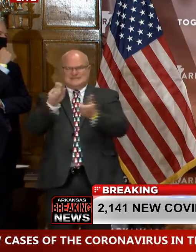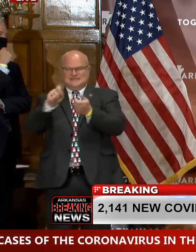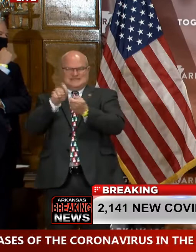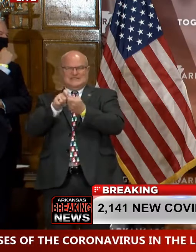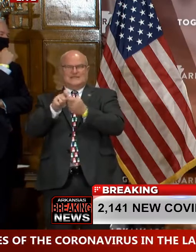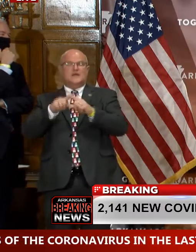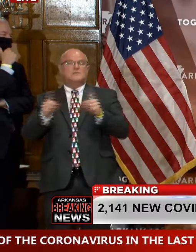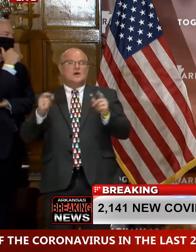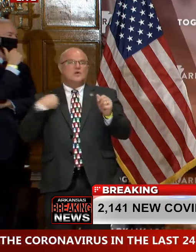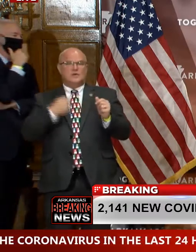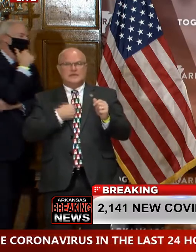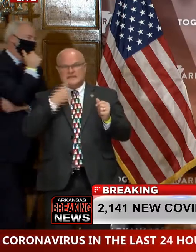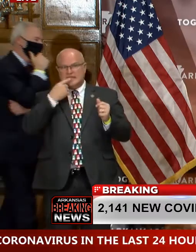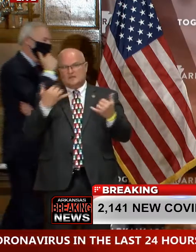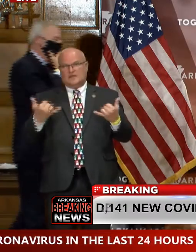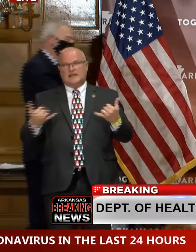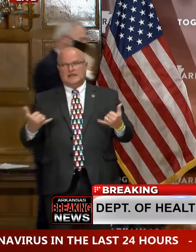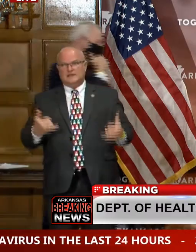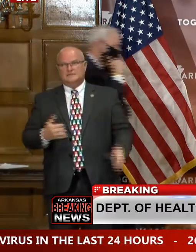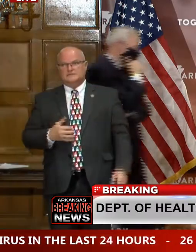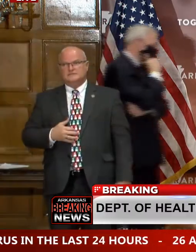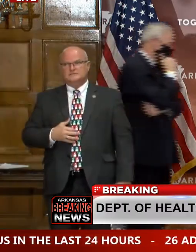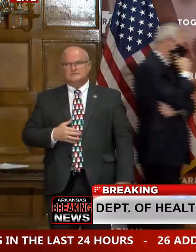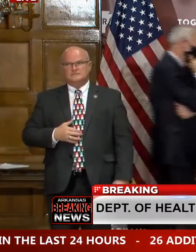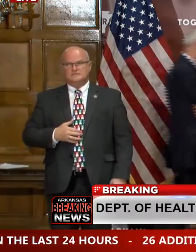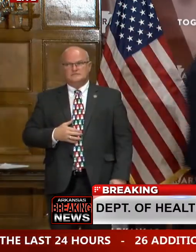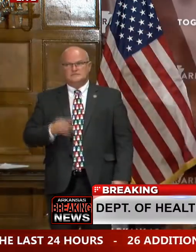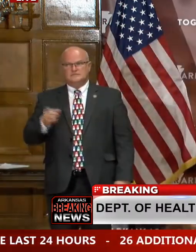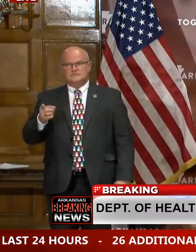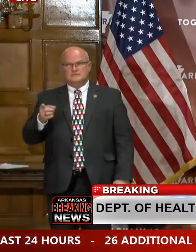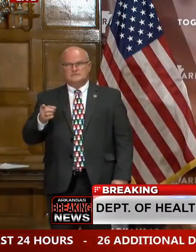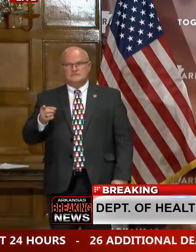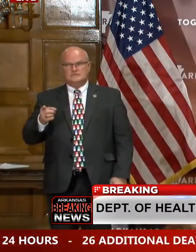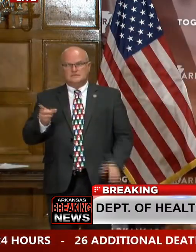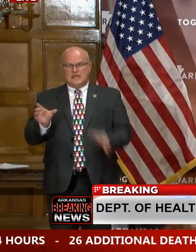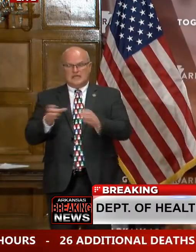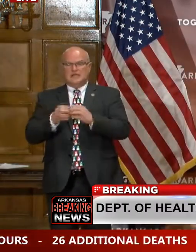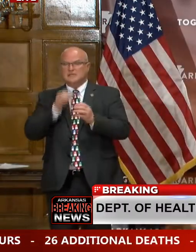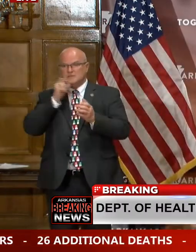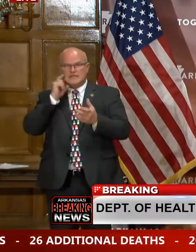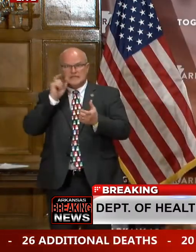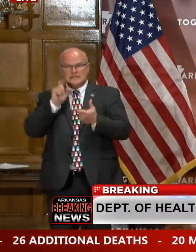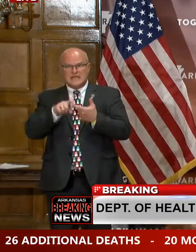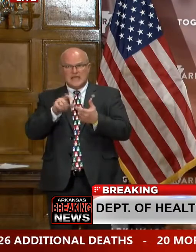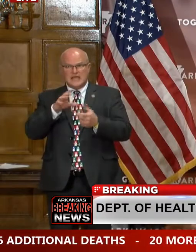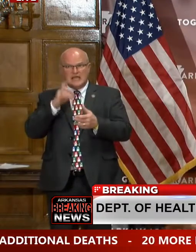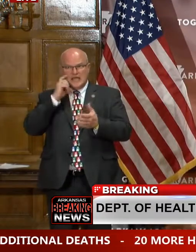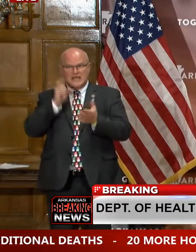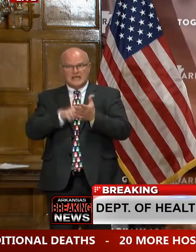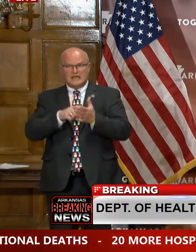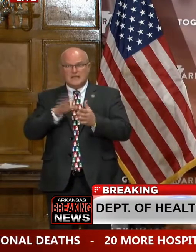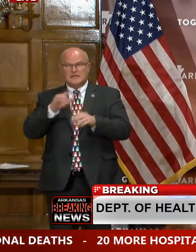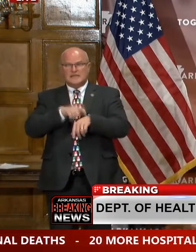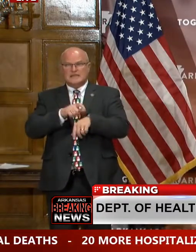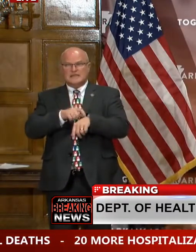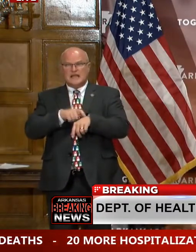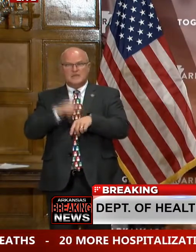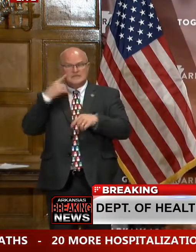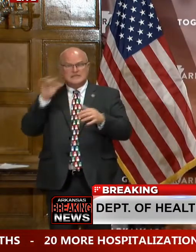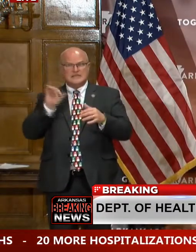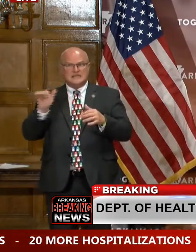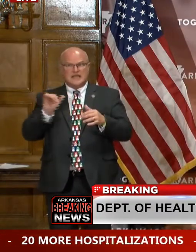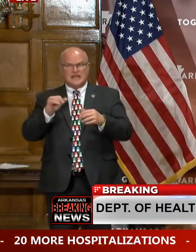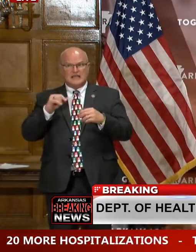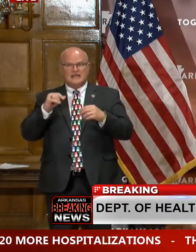specific that we can tell you at this time. Here's a case where a cluster isn't being detected, and by the time it sounds like they